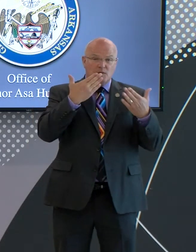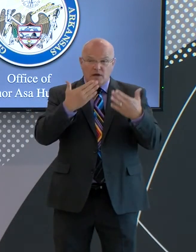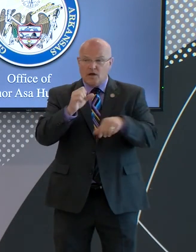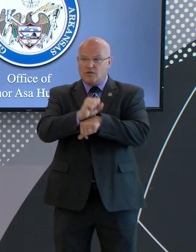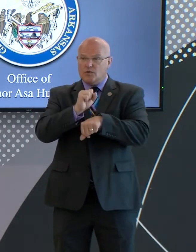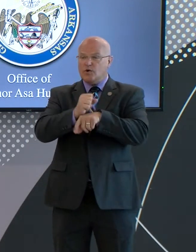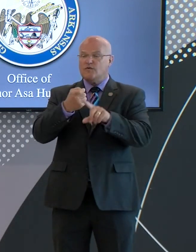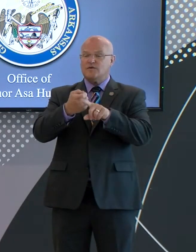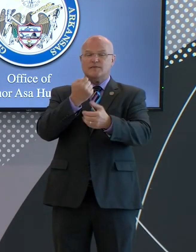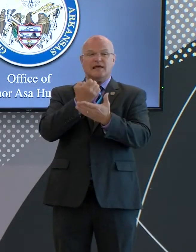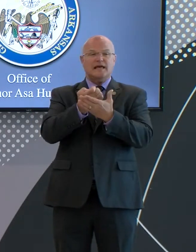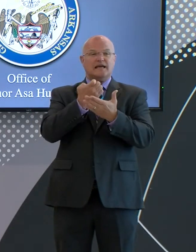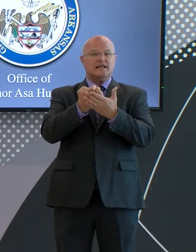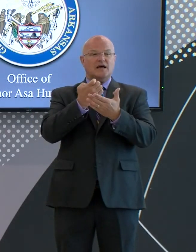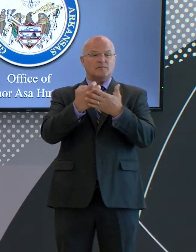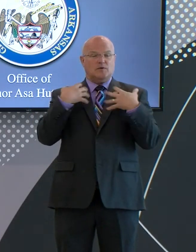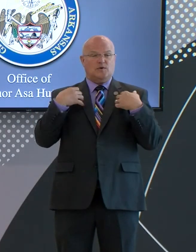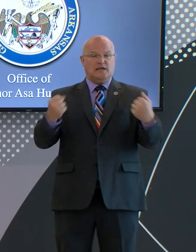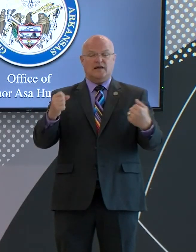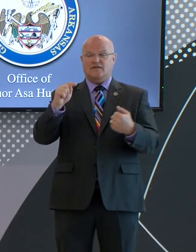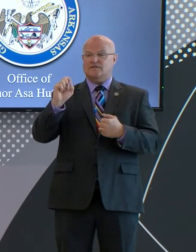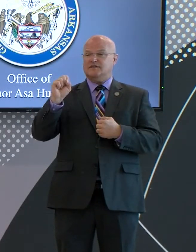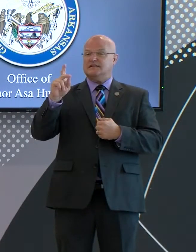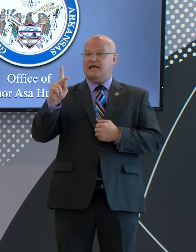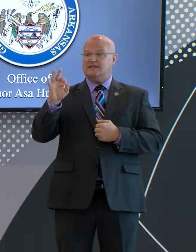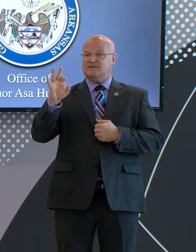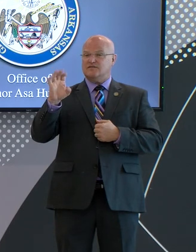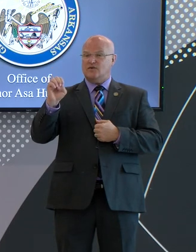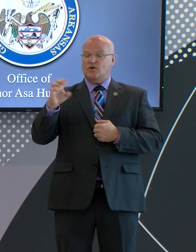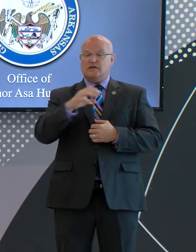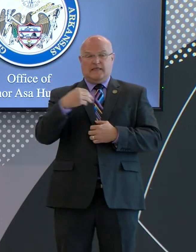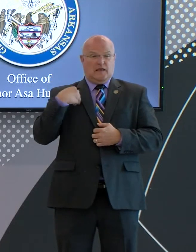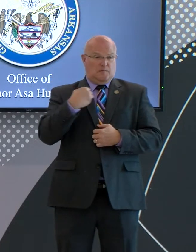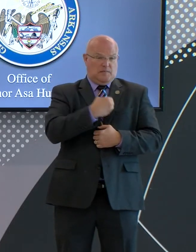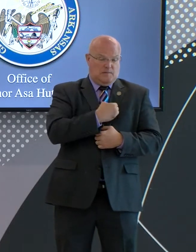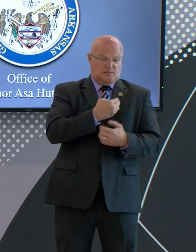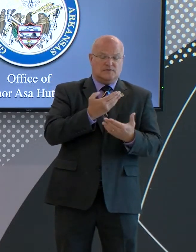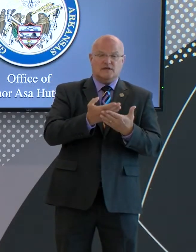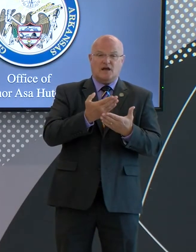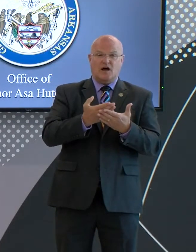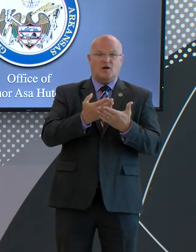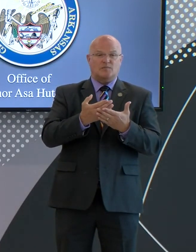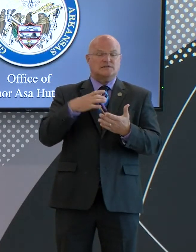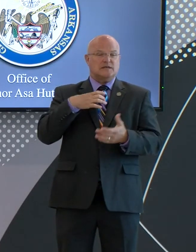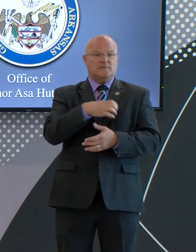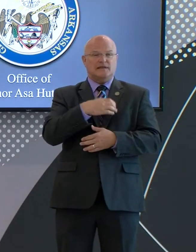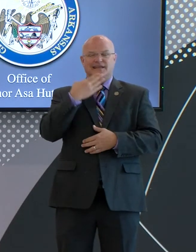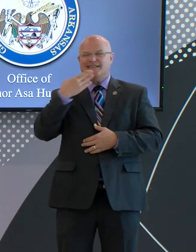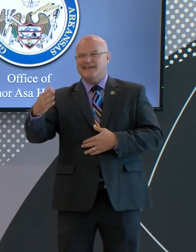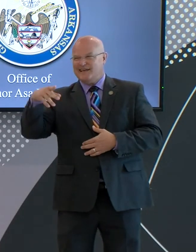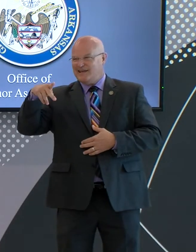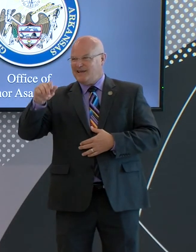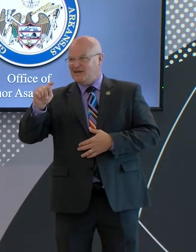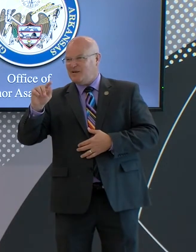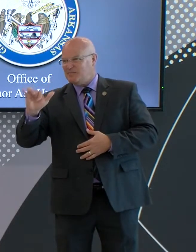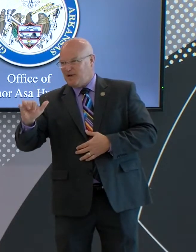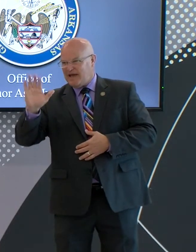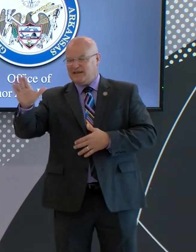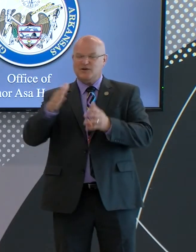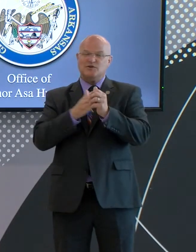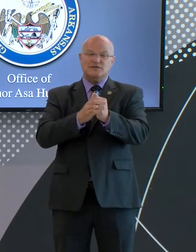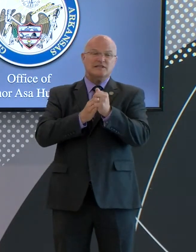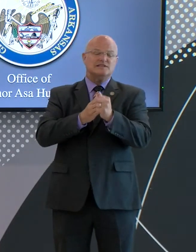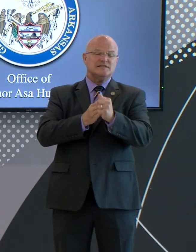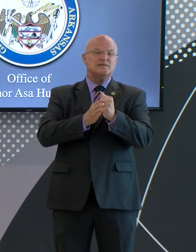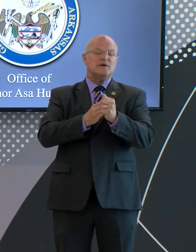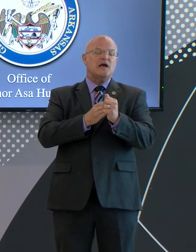the Economic Recovery Task Force and those members who were on the Commerce Committee. Thanks to Patty for being here today with Lanxess and her leadership.